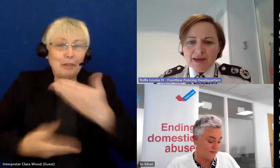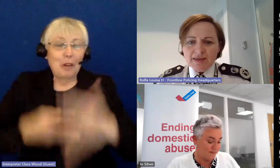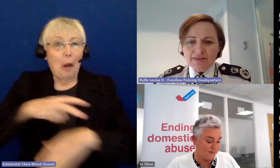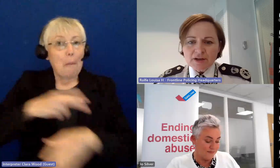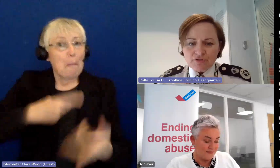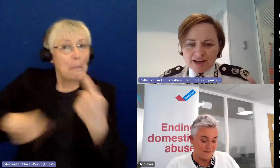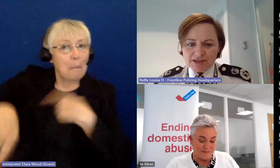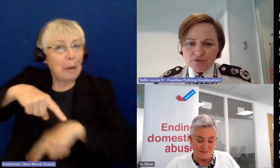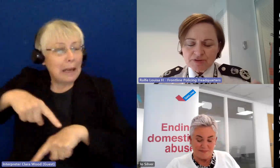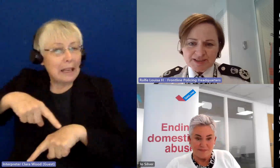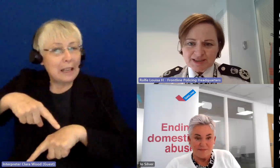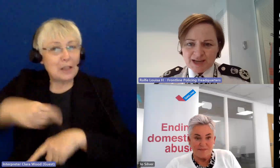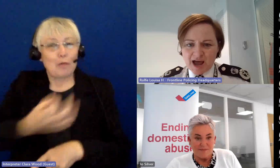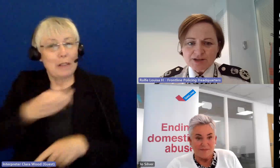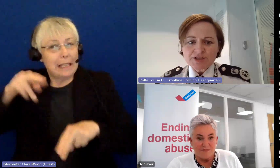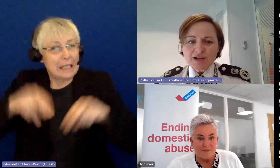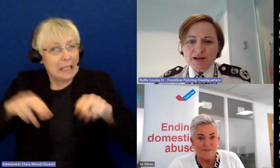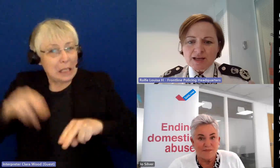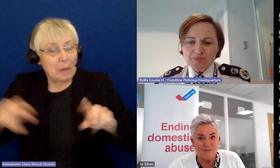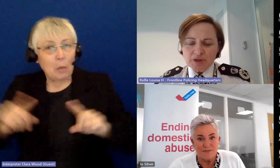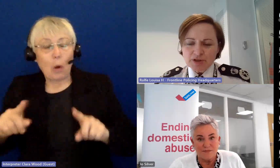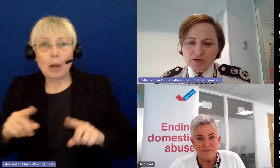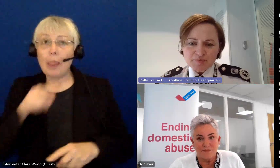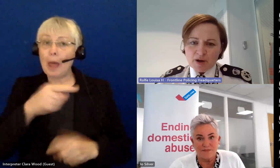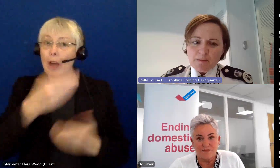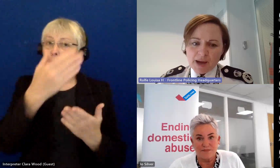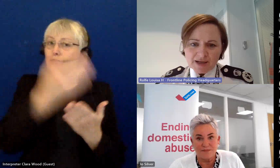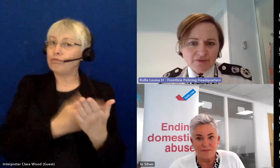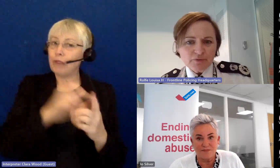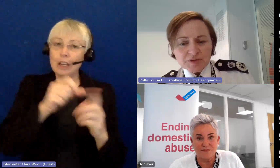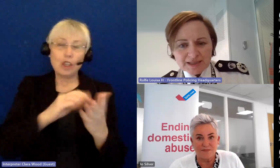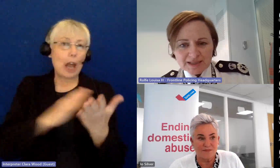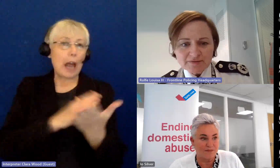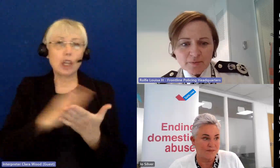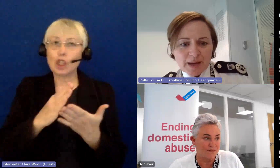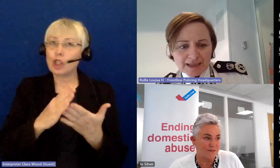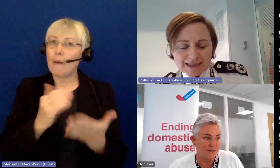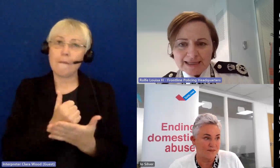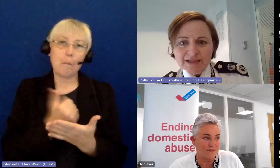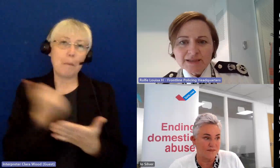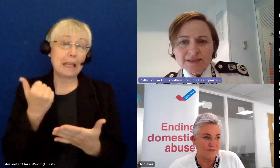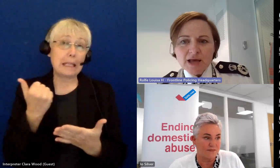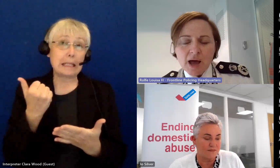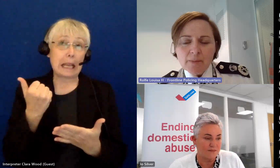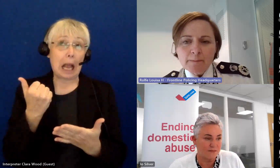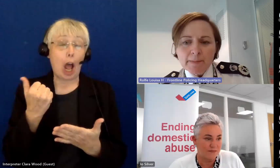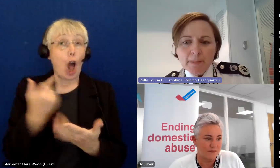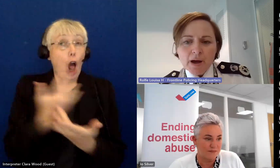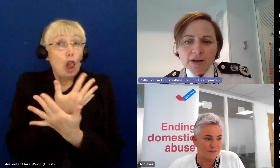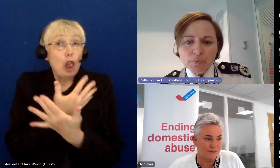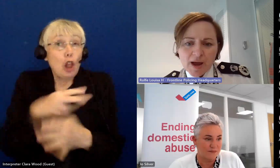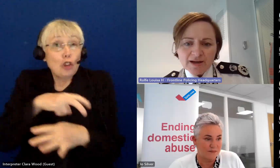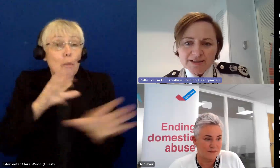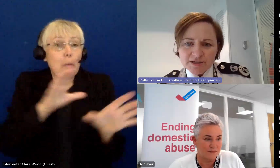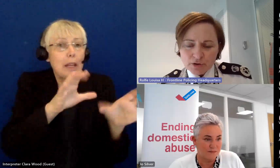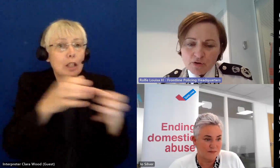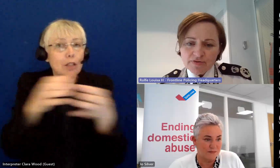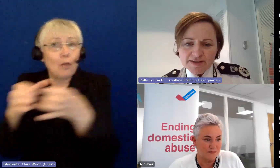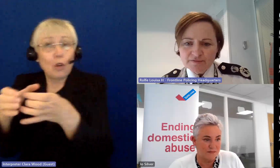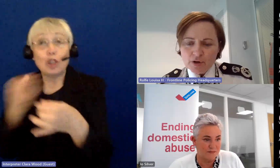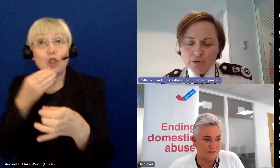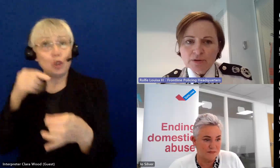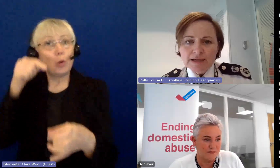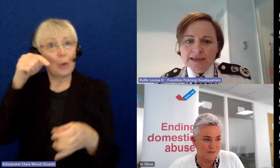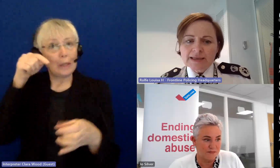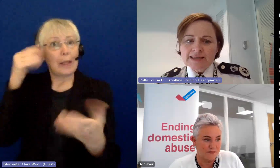So the great tool that is Dash has been used by many forces for many years. And when I took